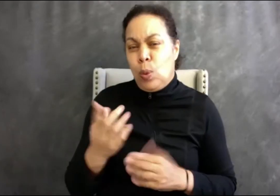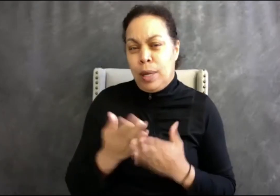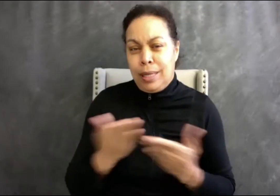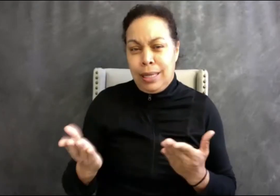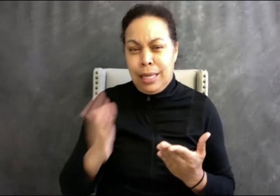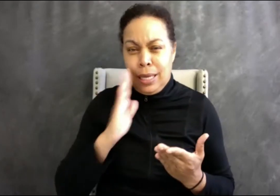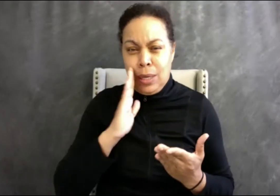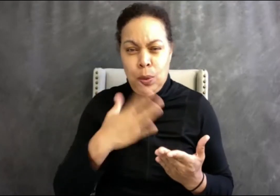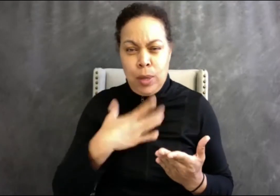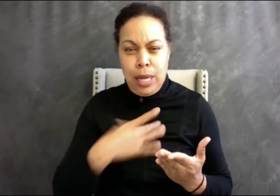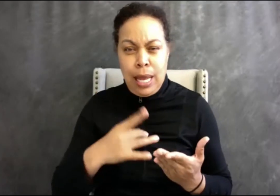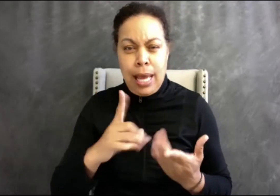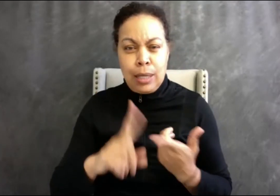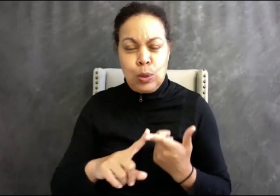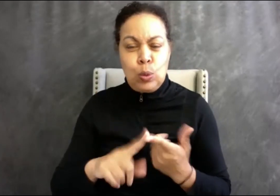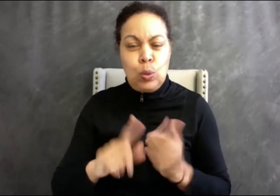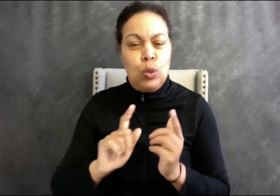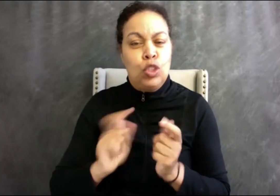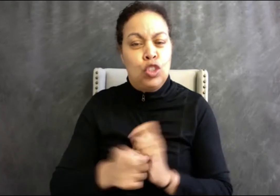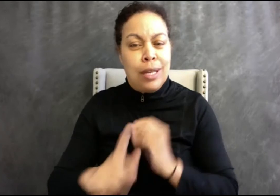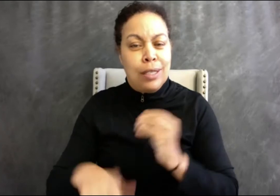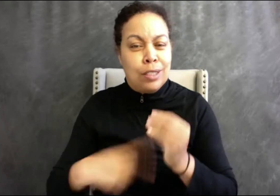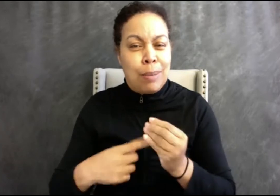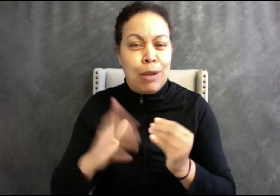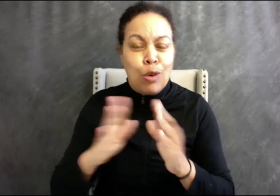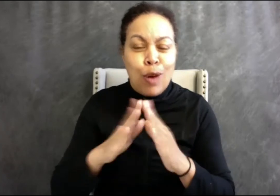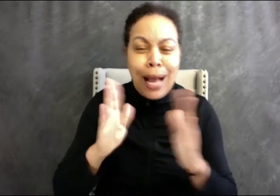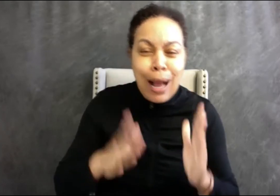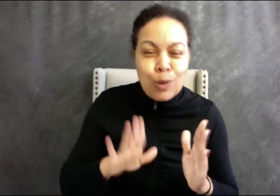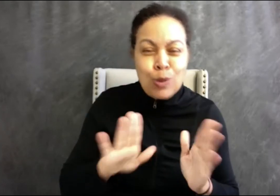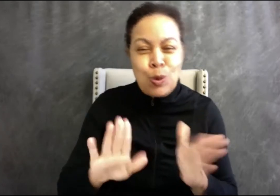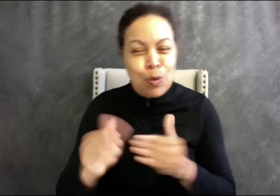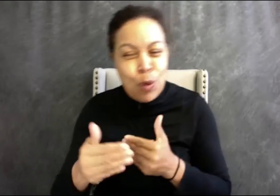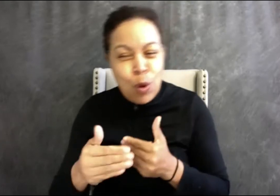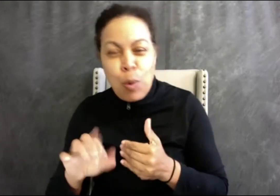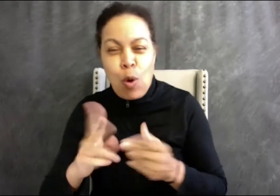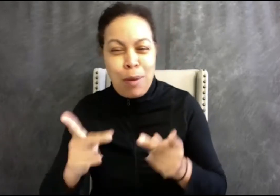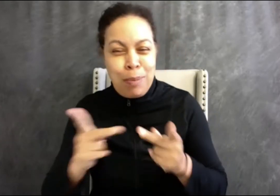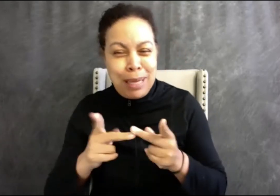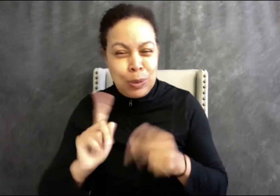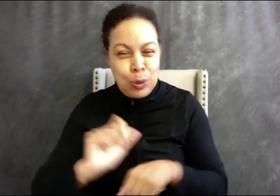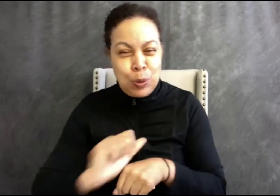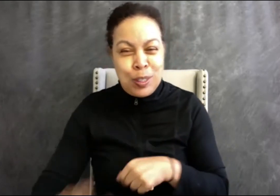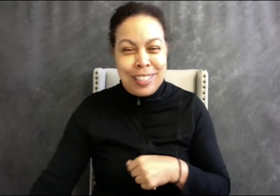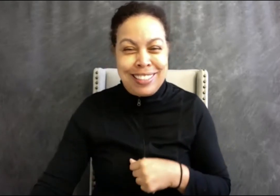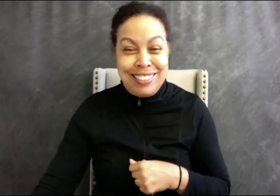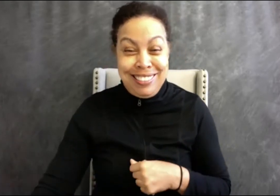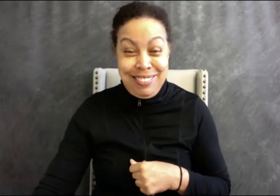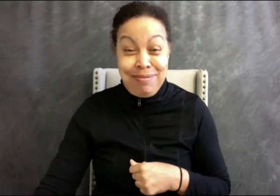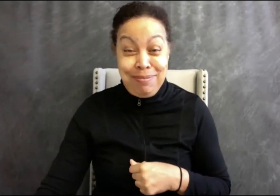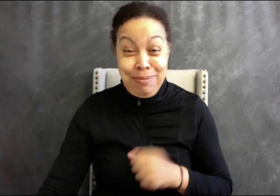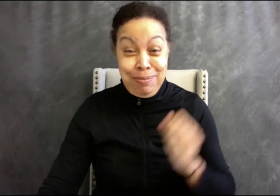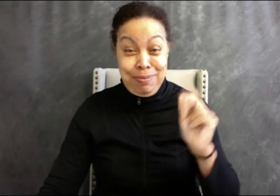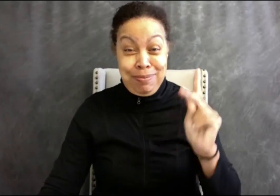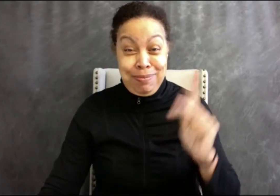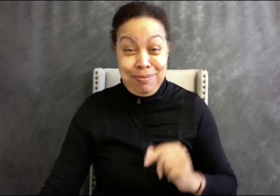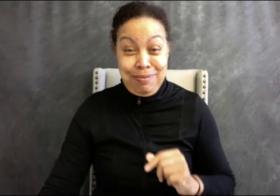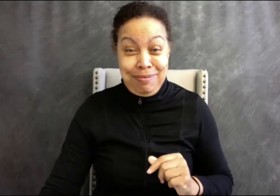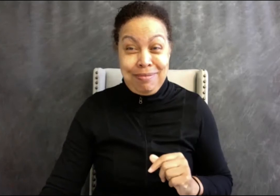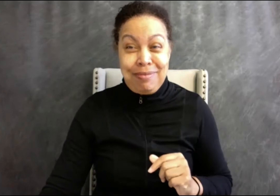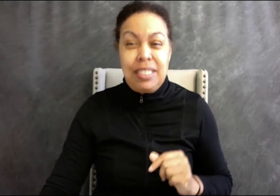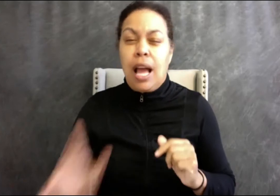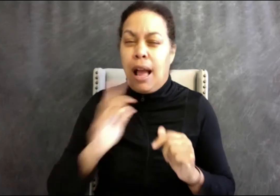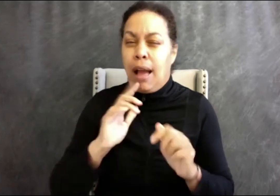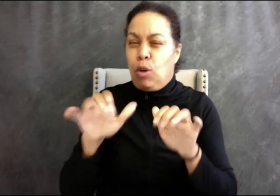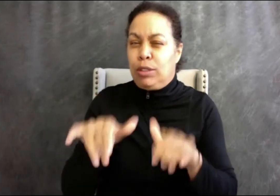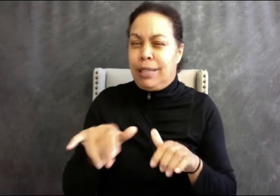change about your house, your room, or the place you are working in. All right, I'm going to put those quick prompts,